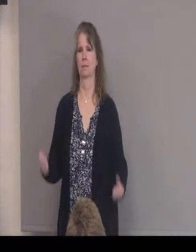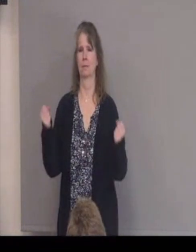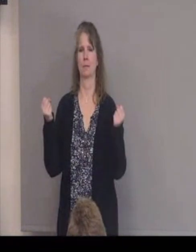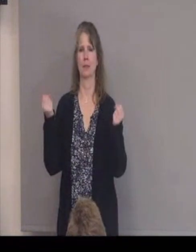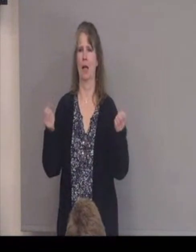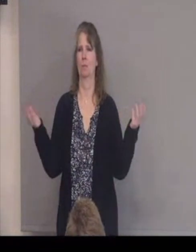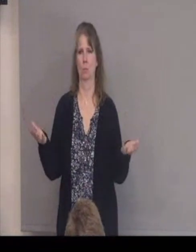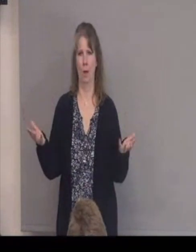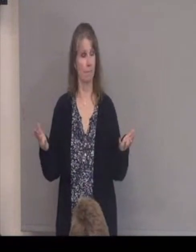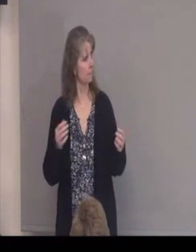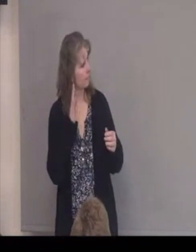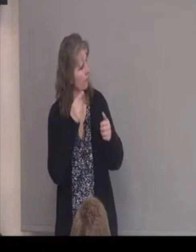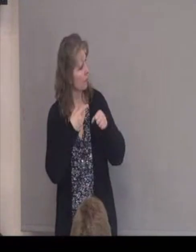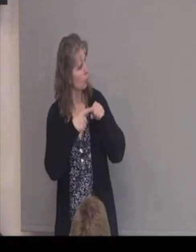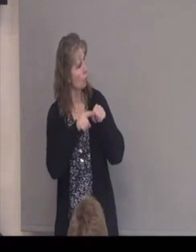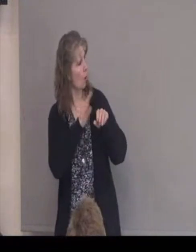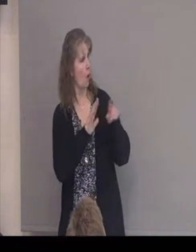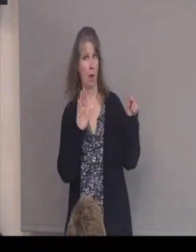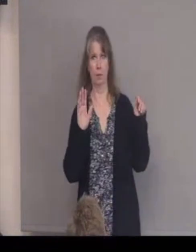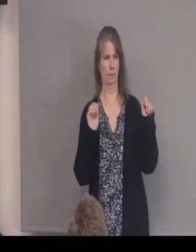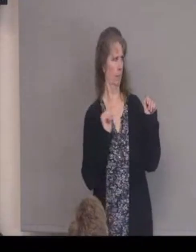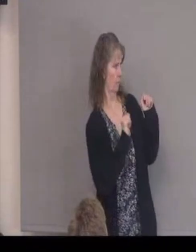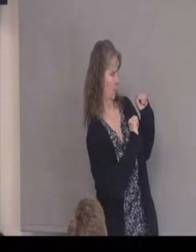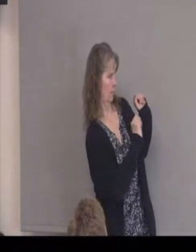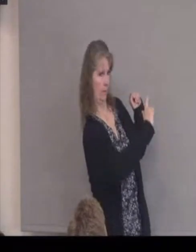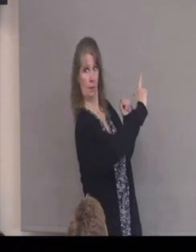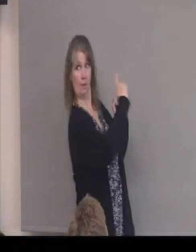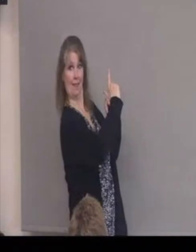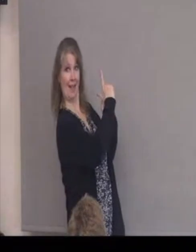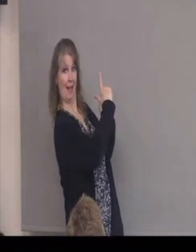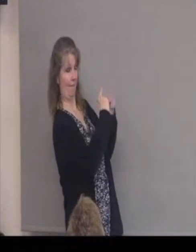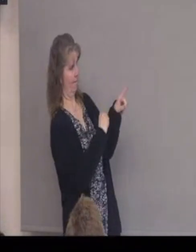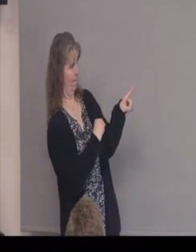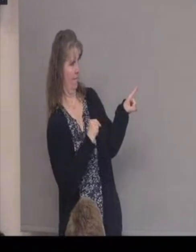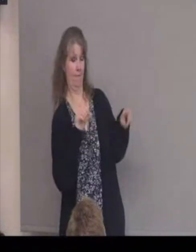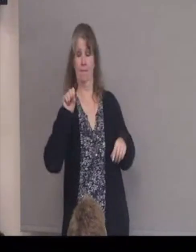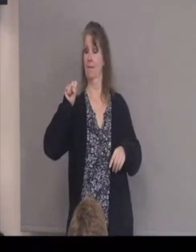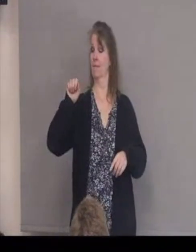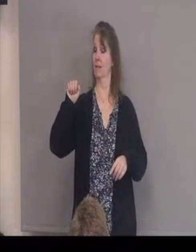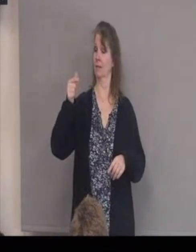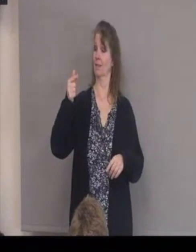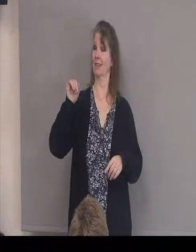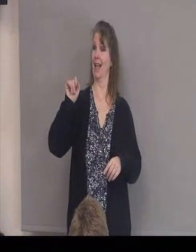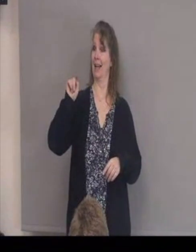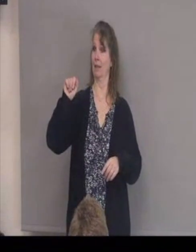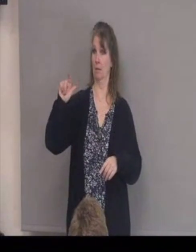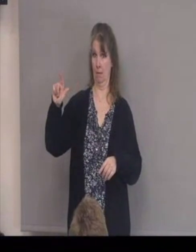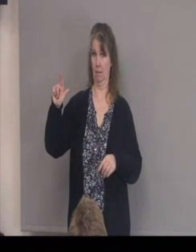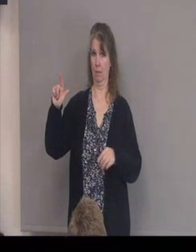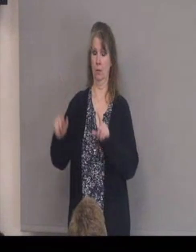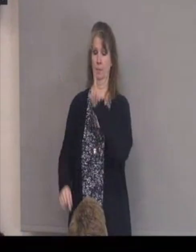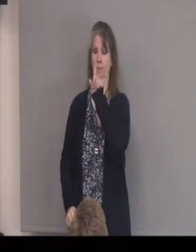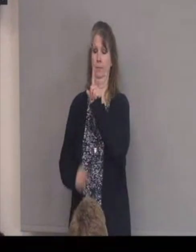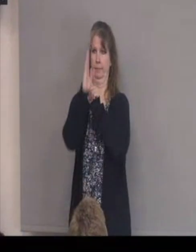finger spell all of these, it's just too much. So check out these signs. We'll start on the left side with